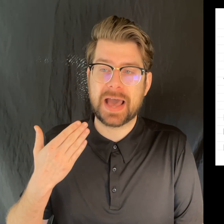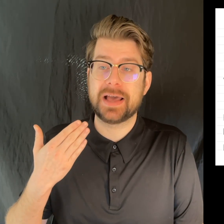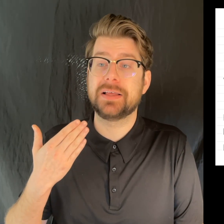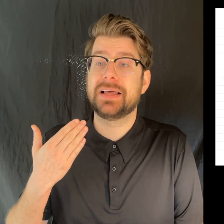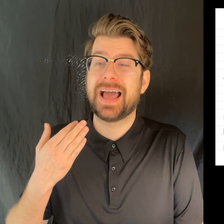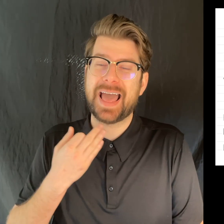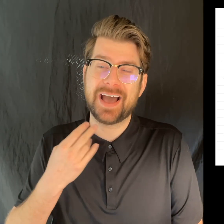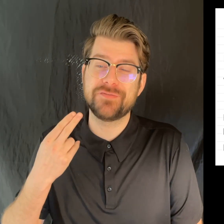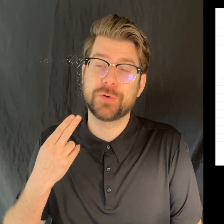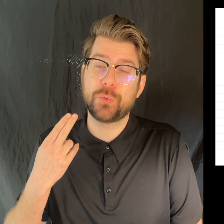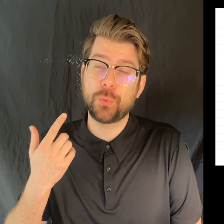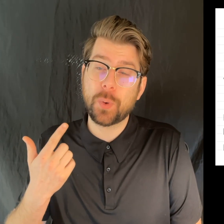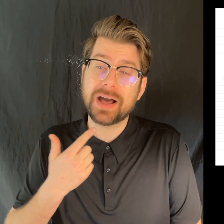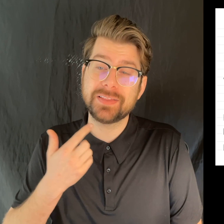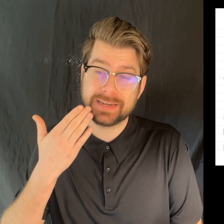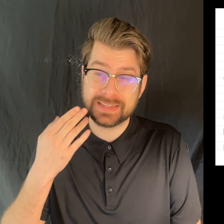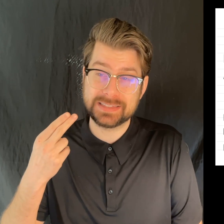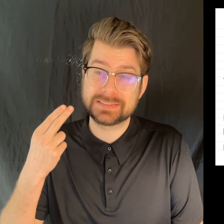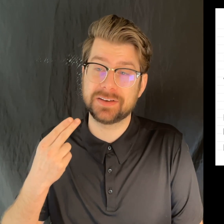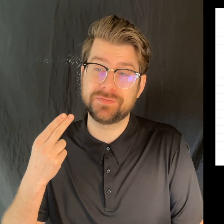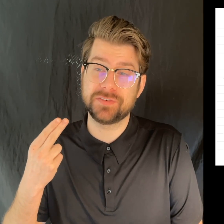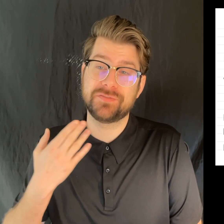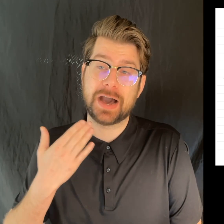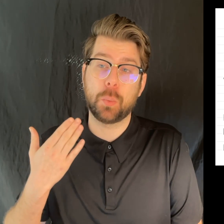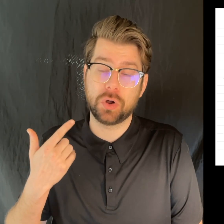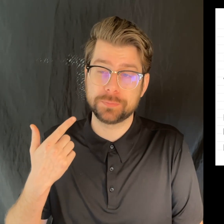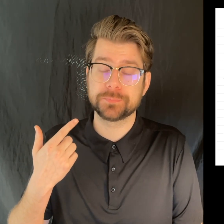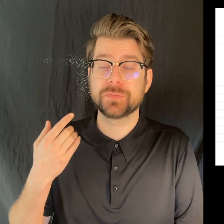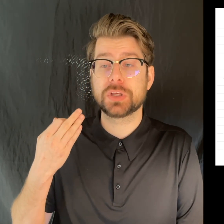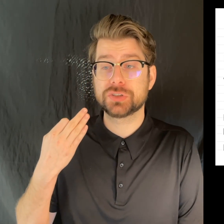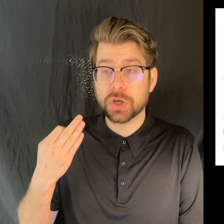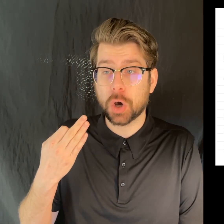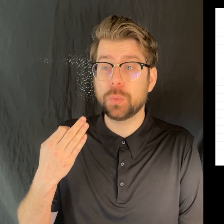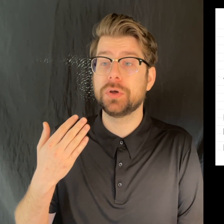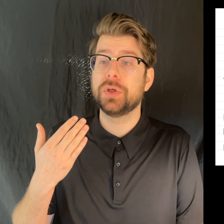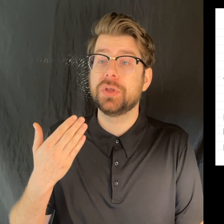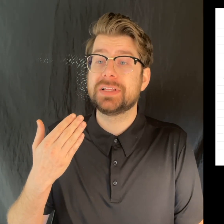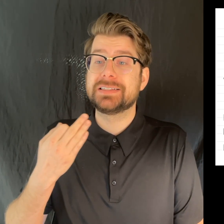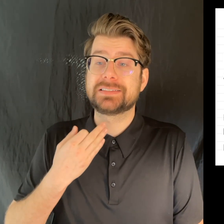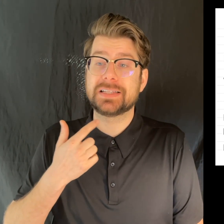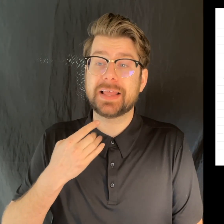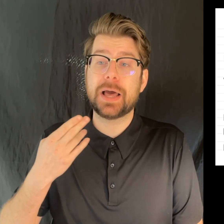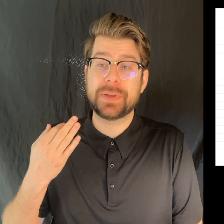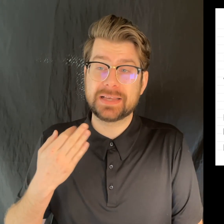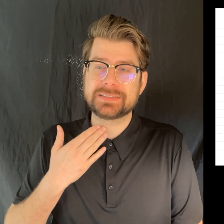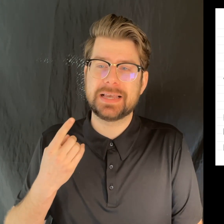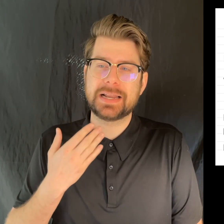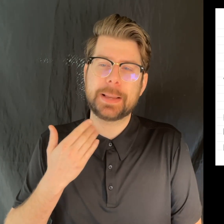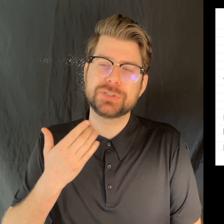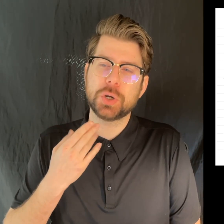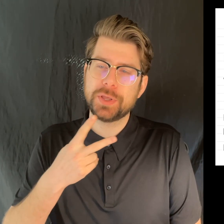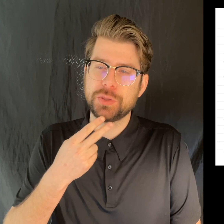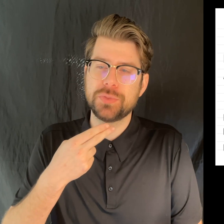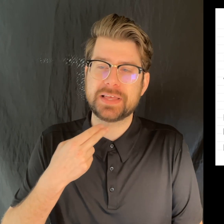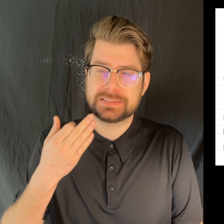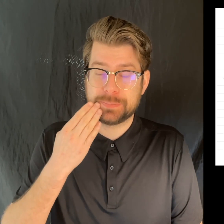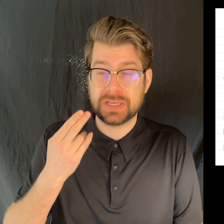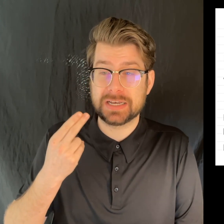that have the qualities of a vowel. So syllabics, and I'm showing you this because